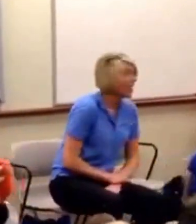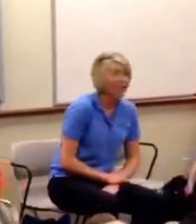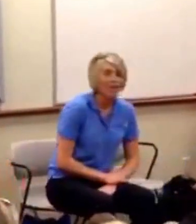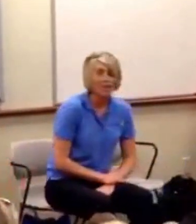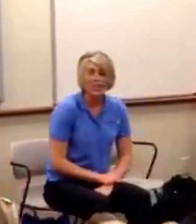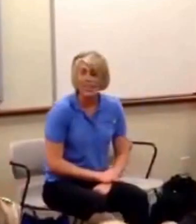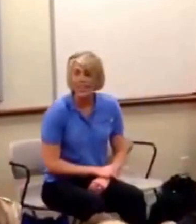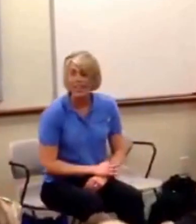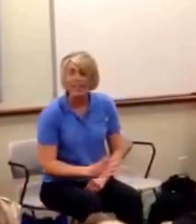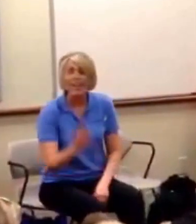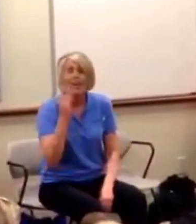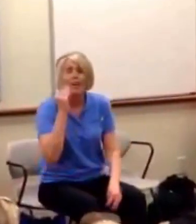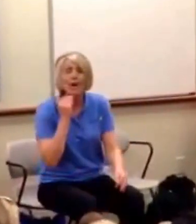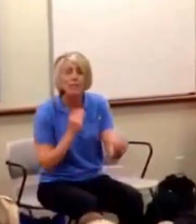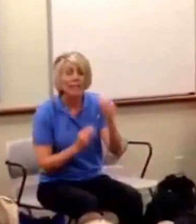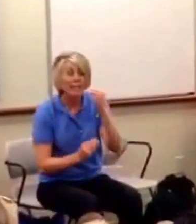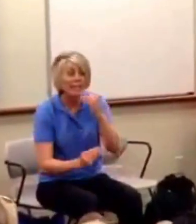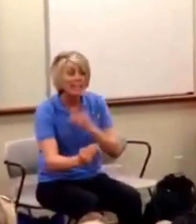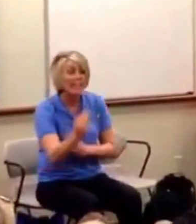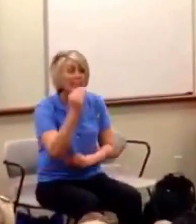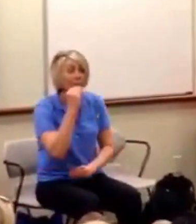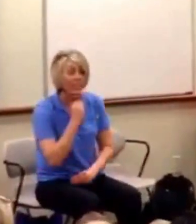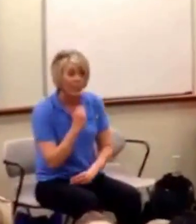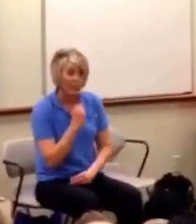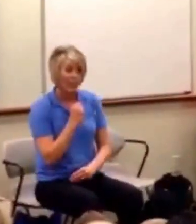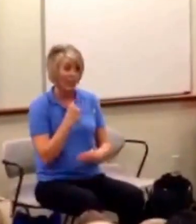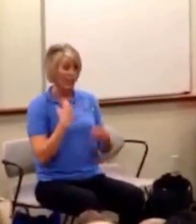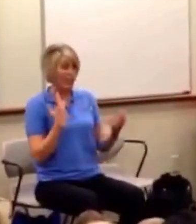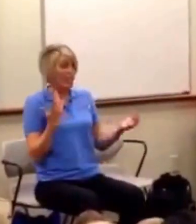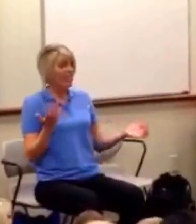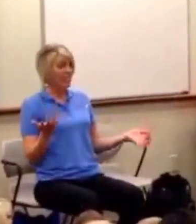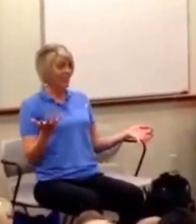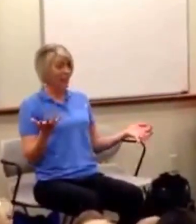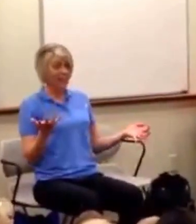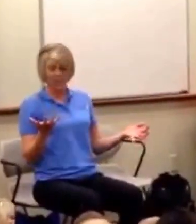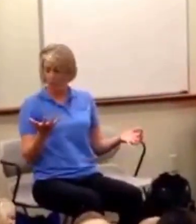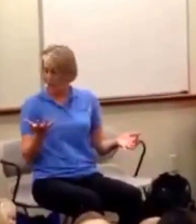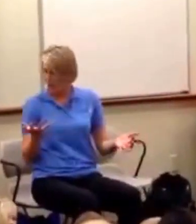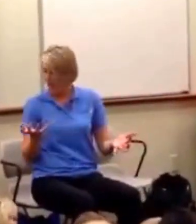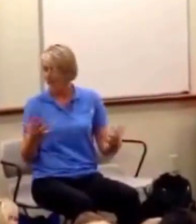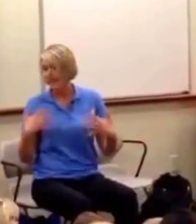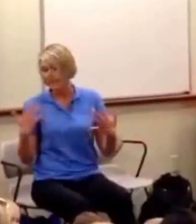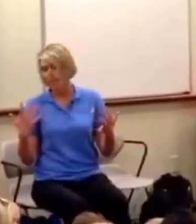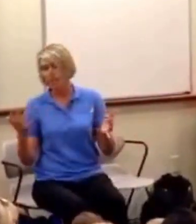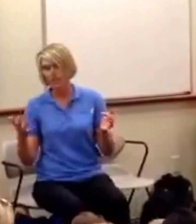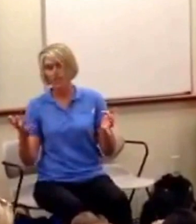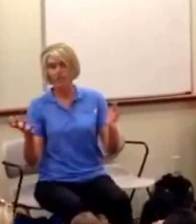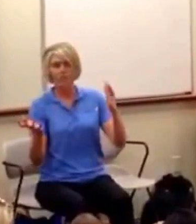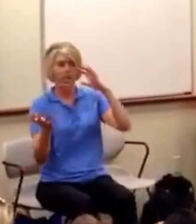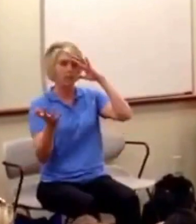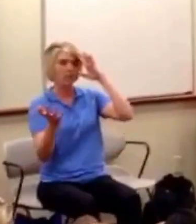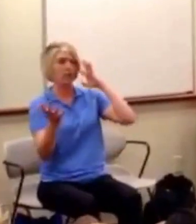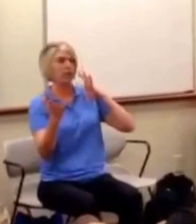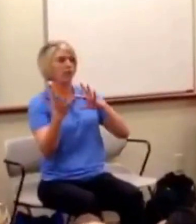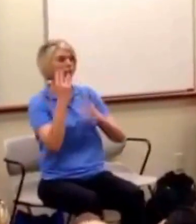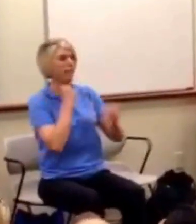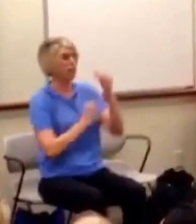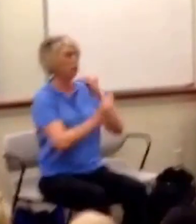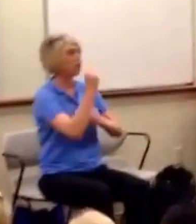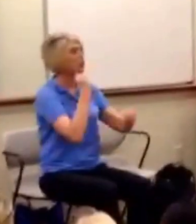hold a cereal, a picnic in we go. Pretty easy, right? I like to do things several times, so we can all get it. So show me